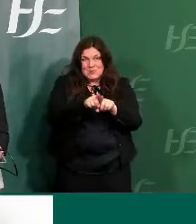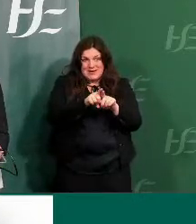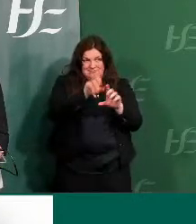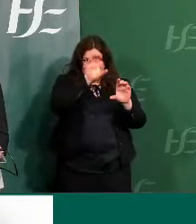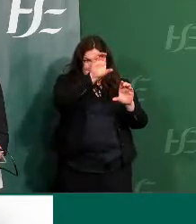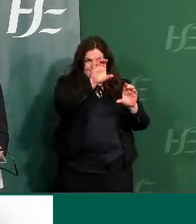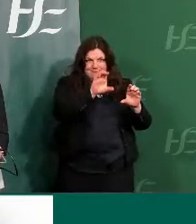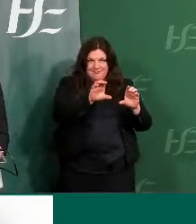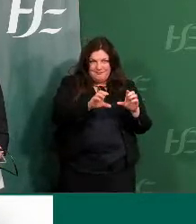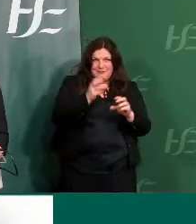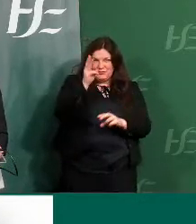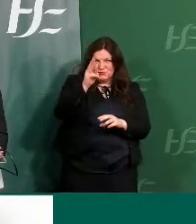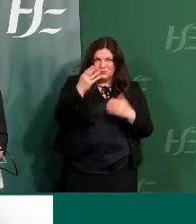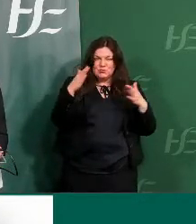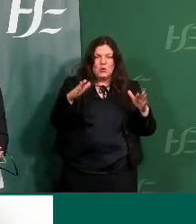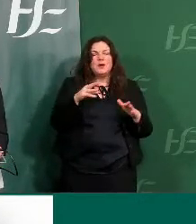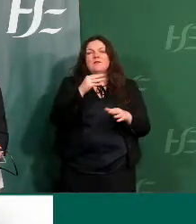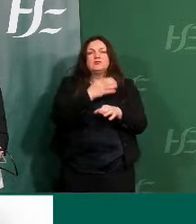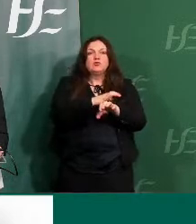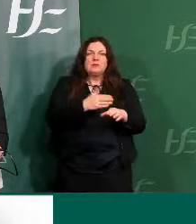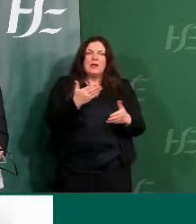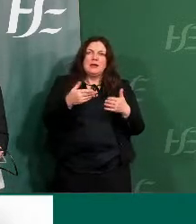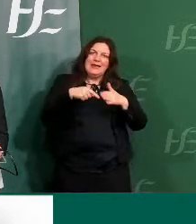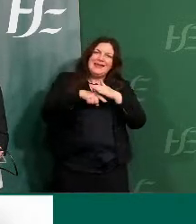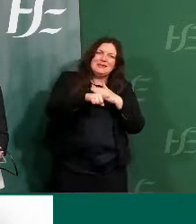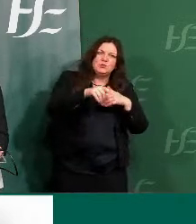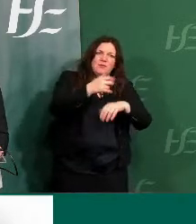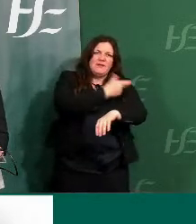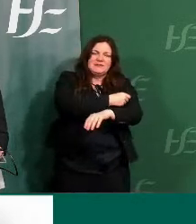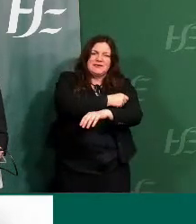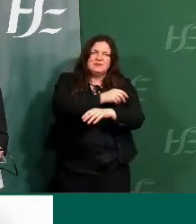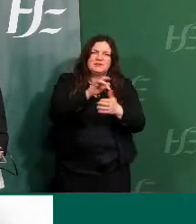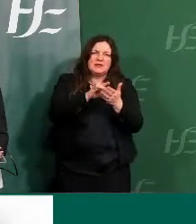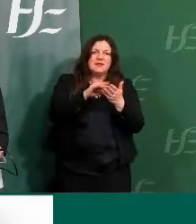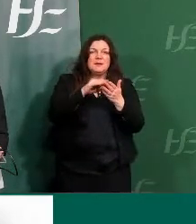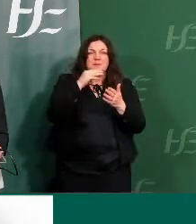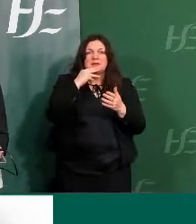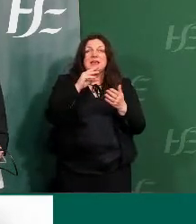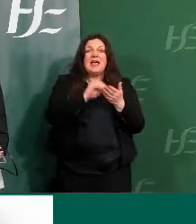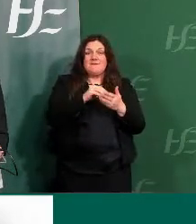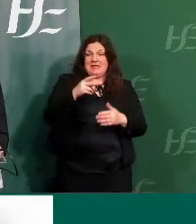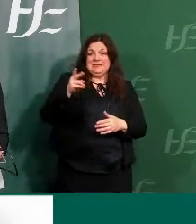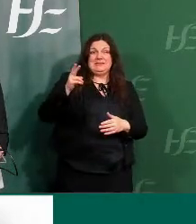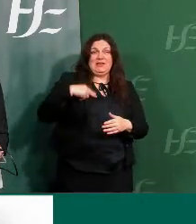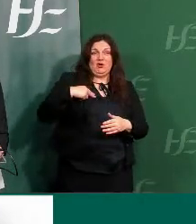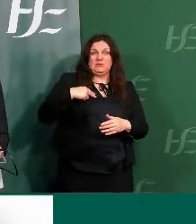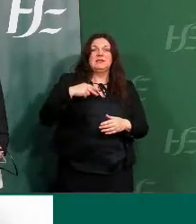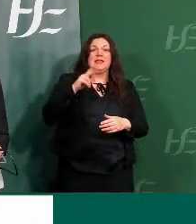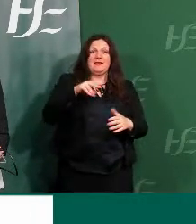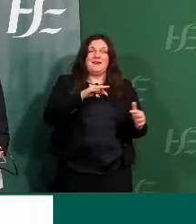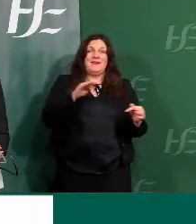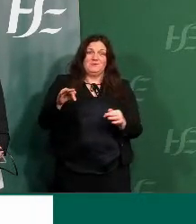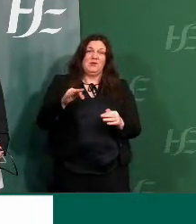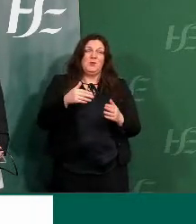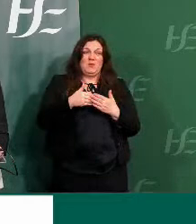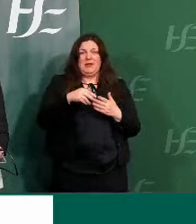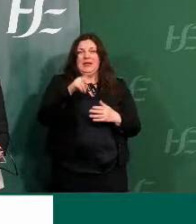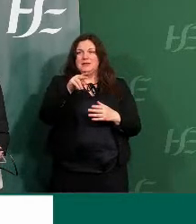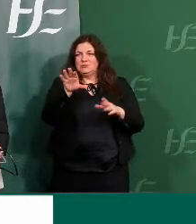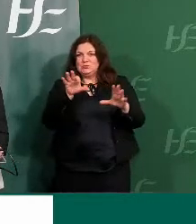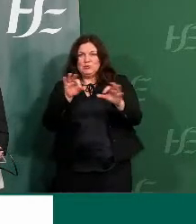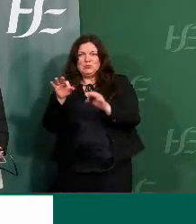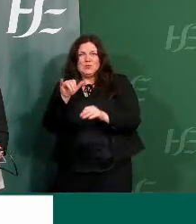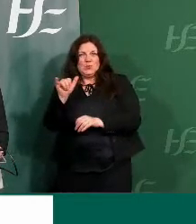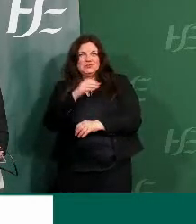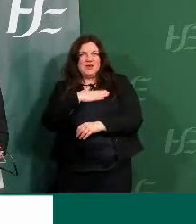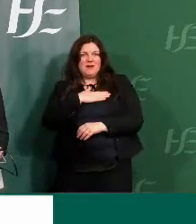the vaccination centre. And of course, when children come to the vaccination centre, there'll be a choice of stickers for them to choose from when they get vaccinated.